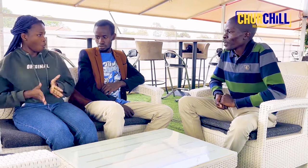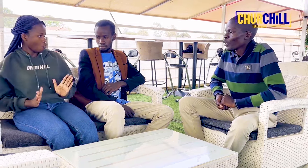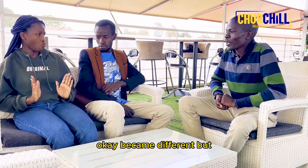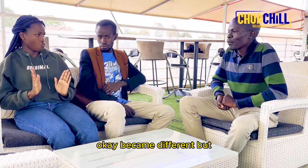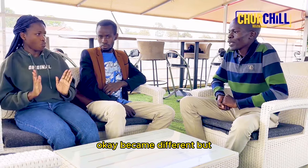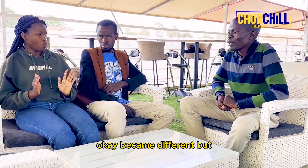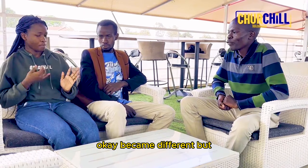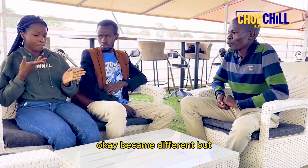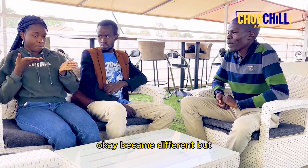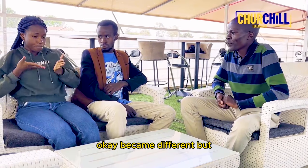Okay, I became deaf from birth.